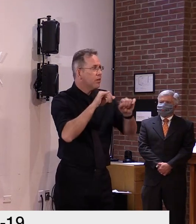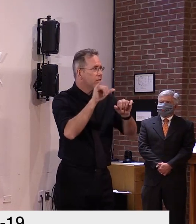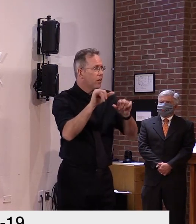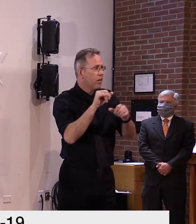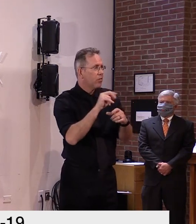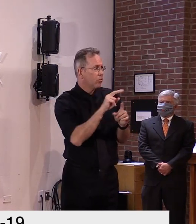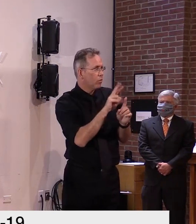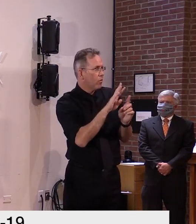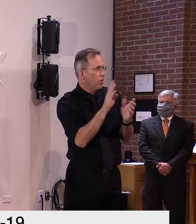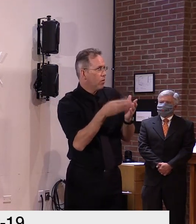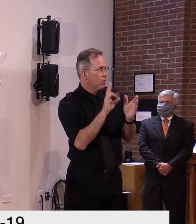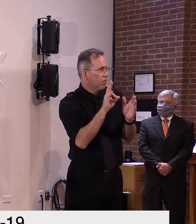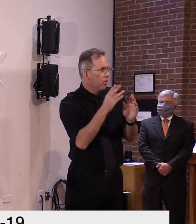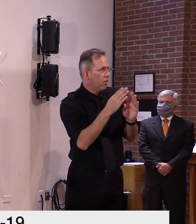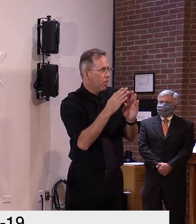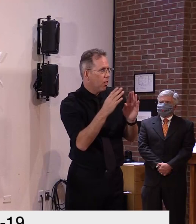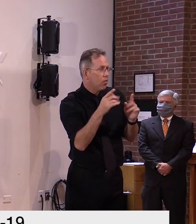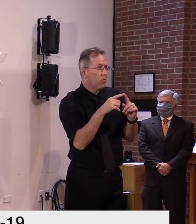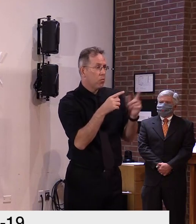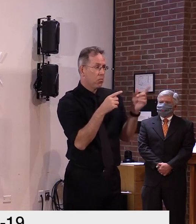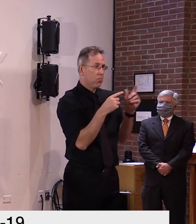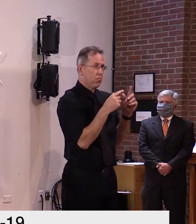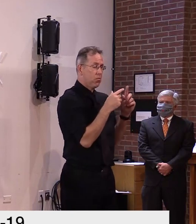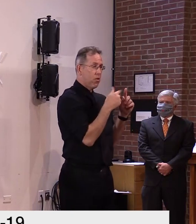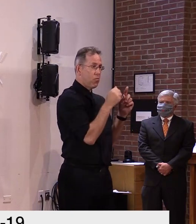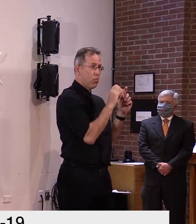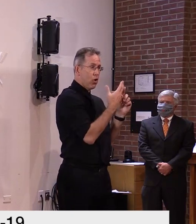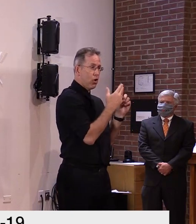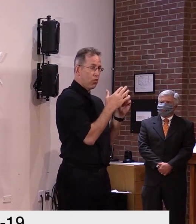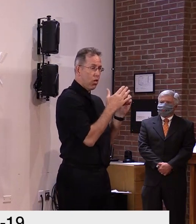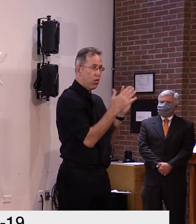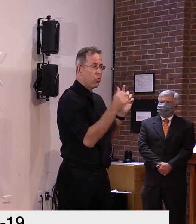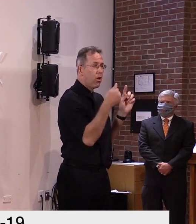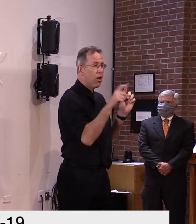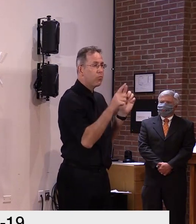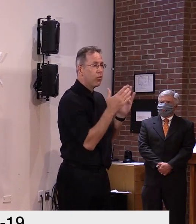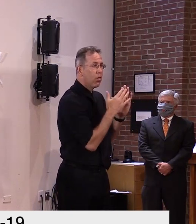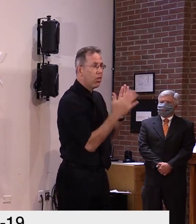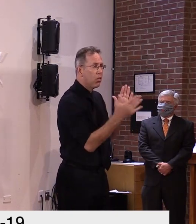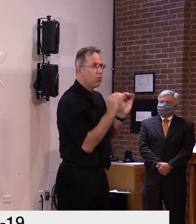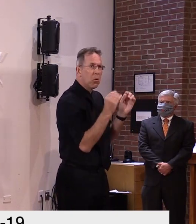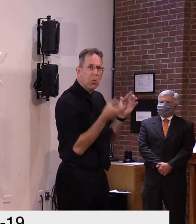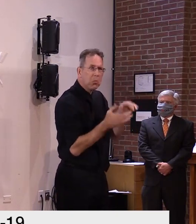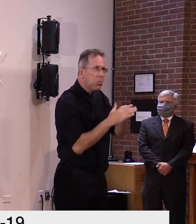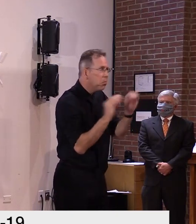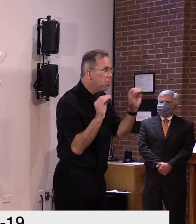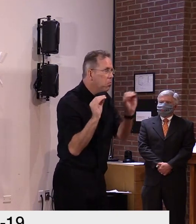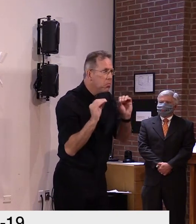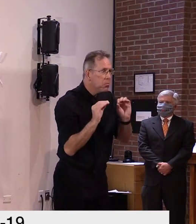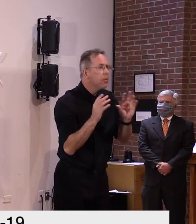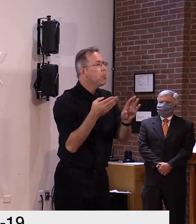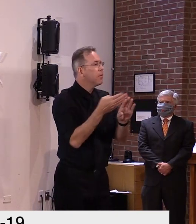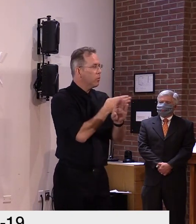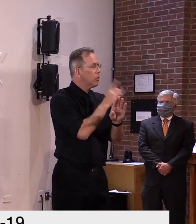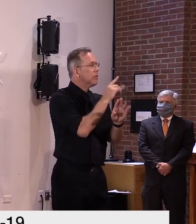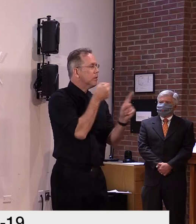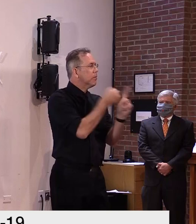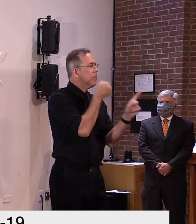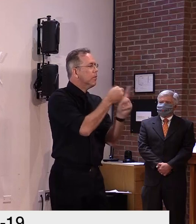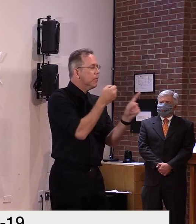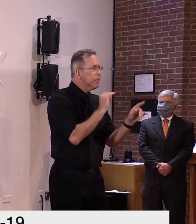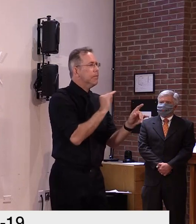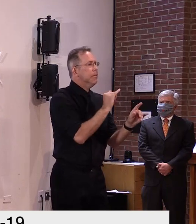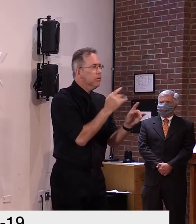spike in cases then. The spike preceded that, and then it receded since that